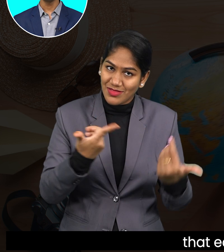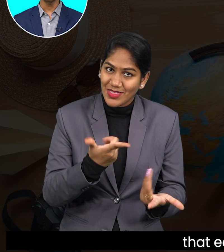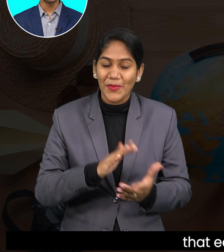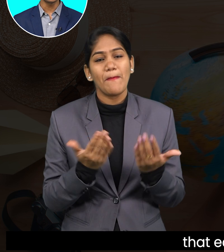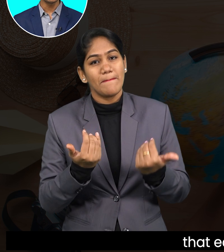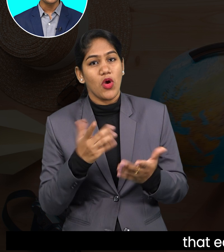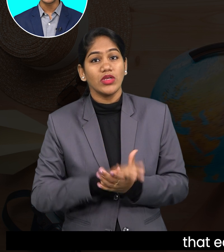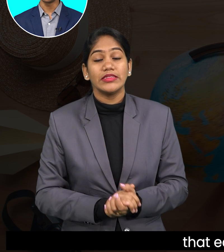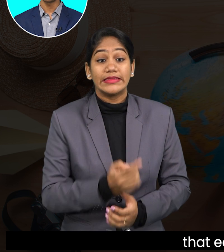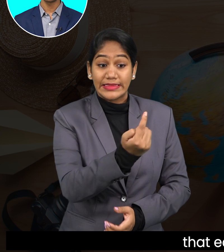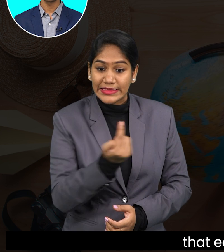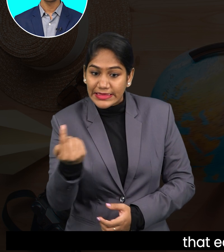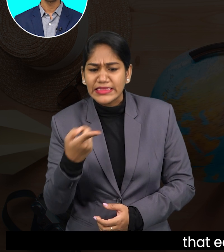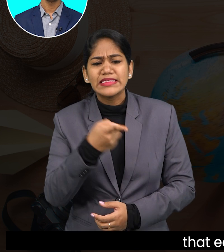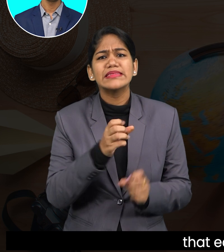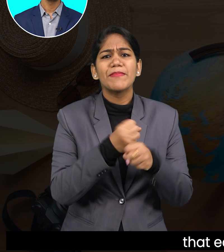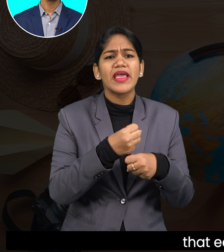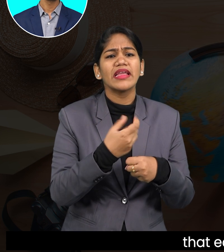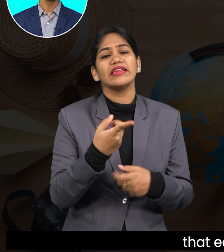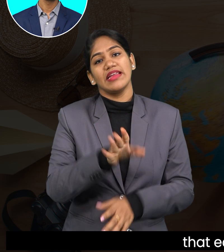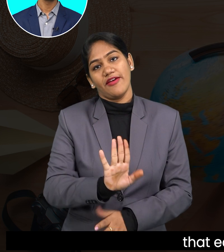that each one is made of.